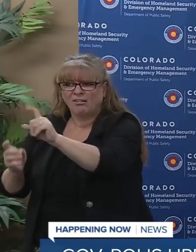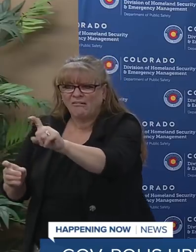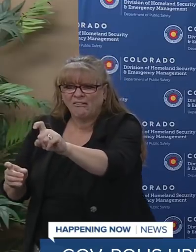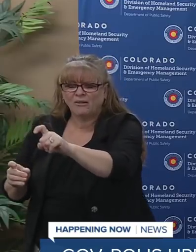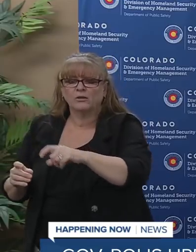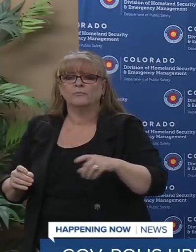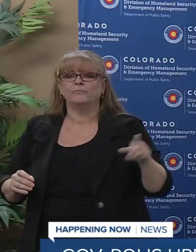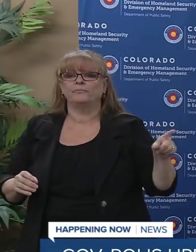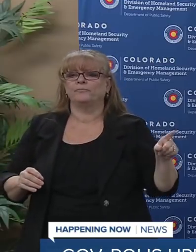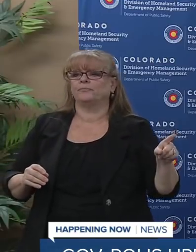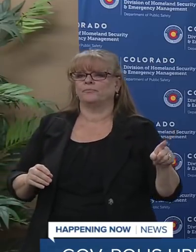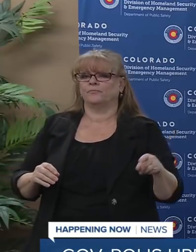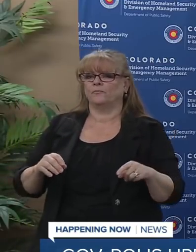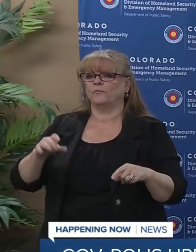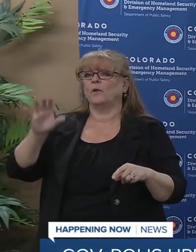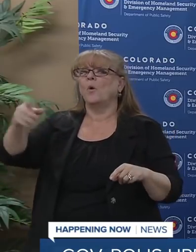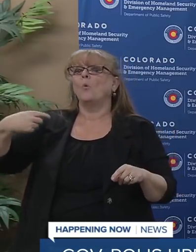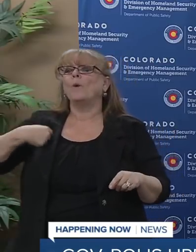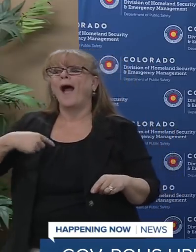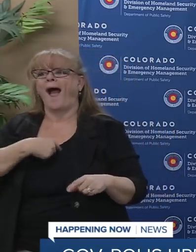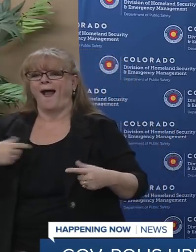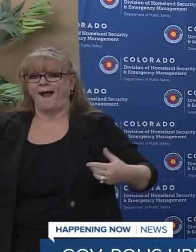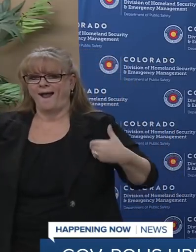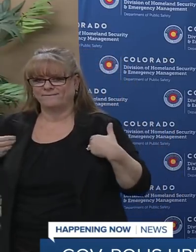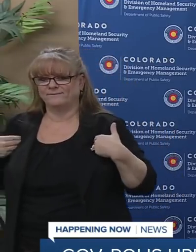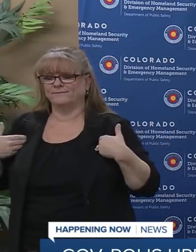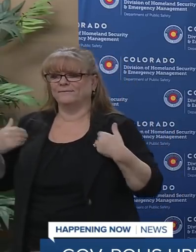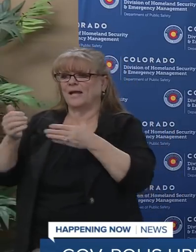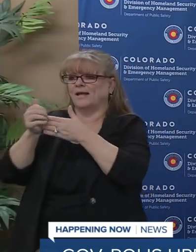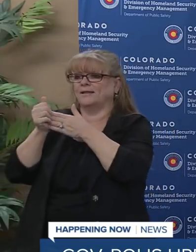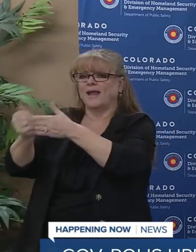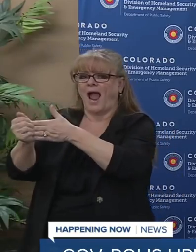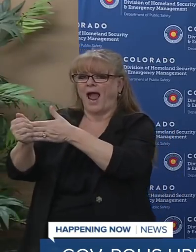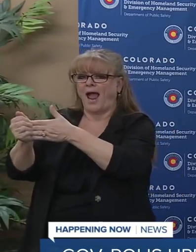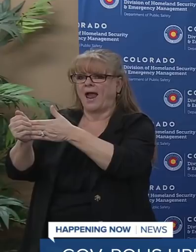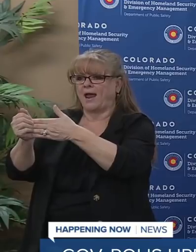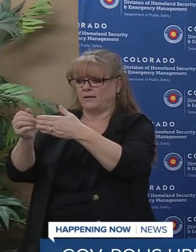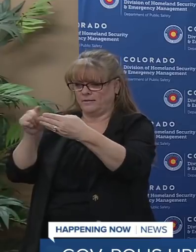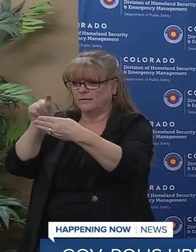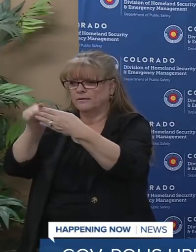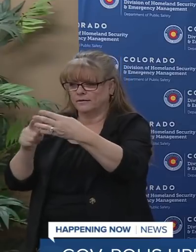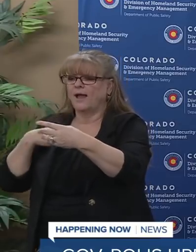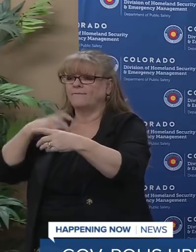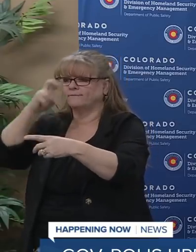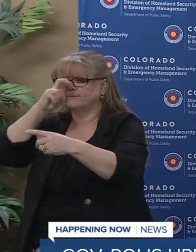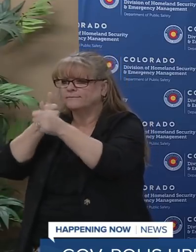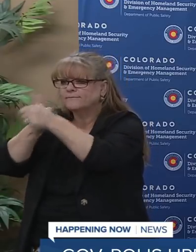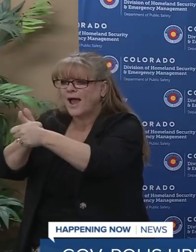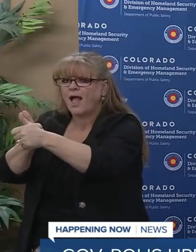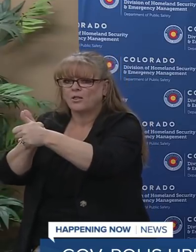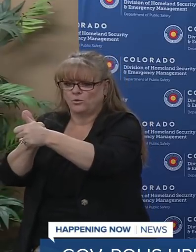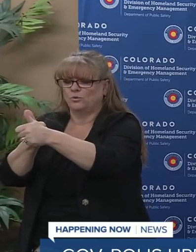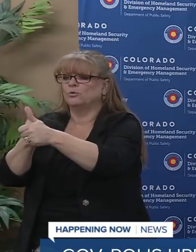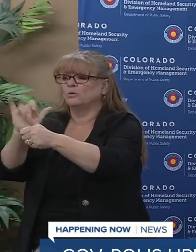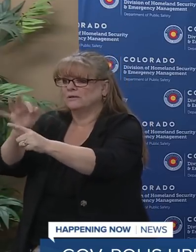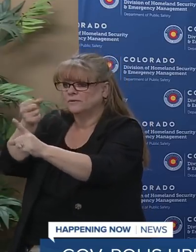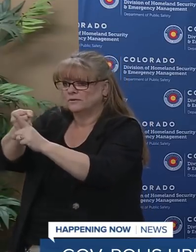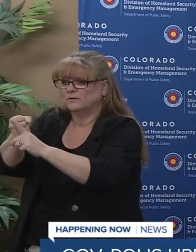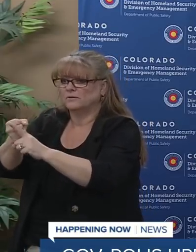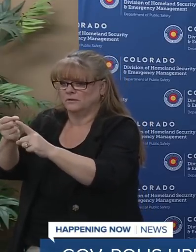guidance with regard to jails and prisons that have come out of our office. We've already frozen many of the